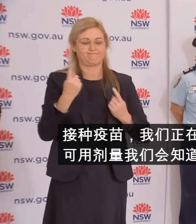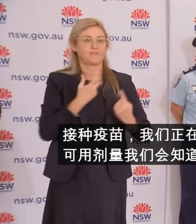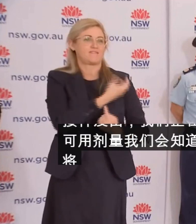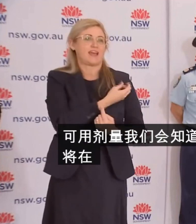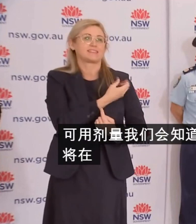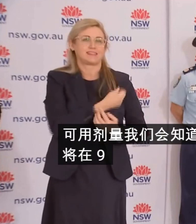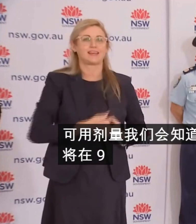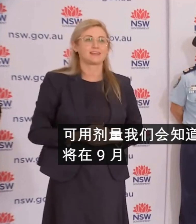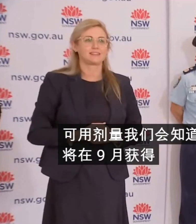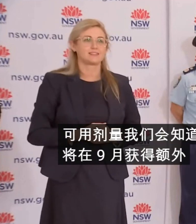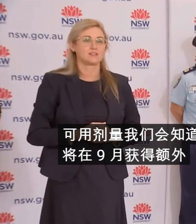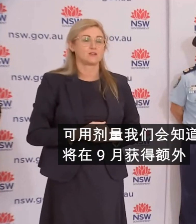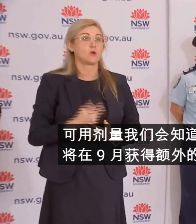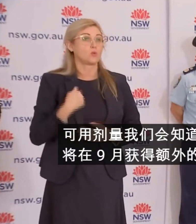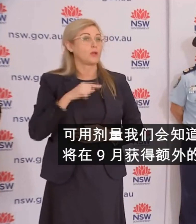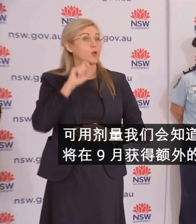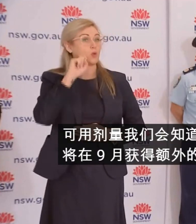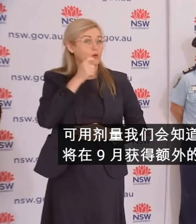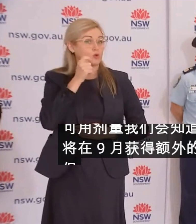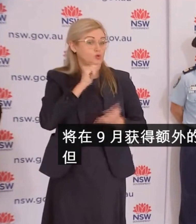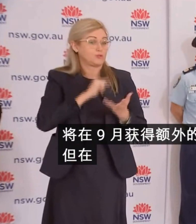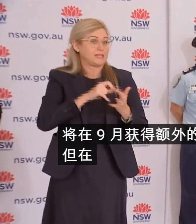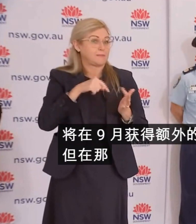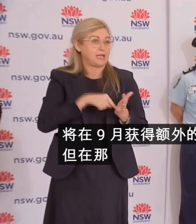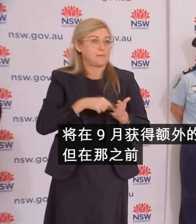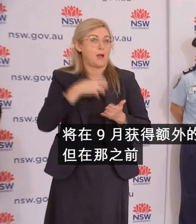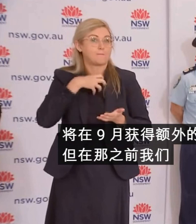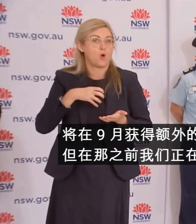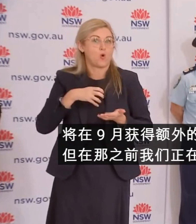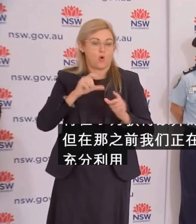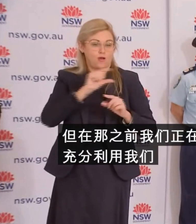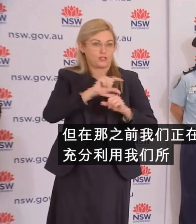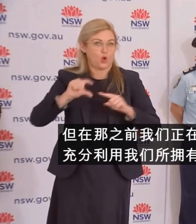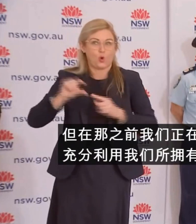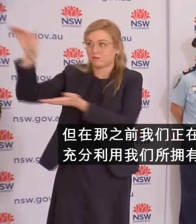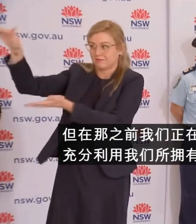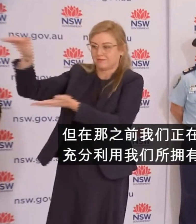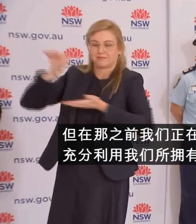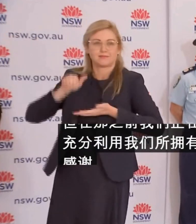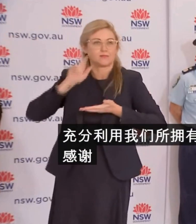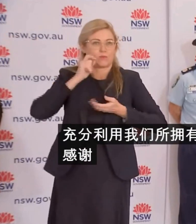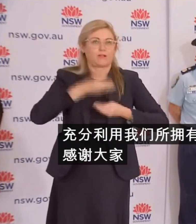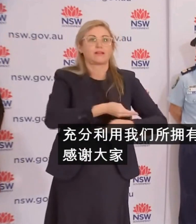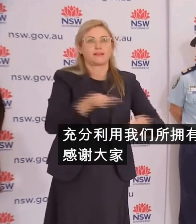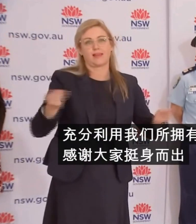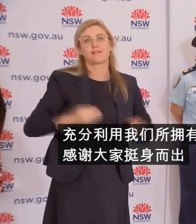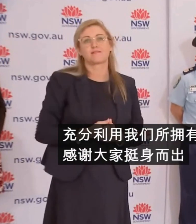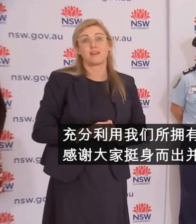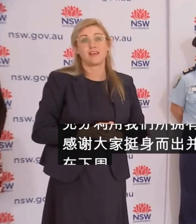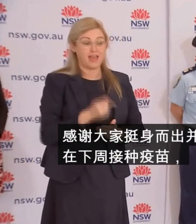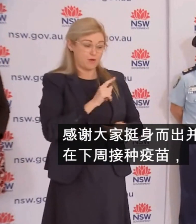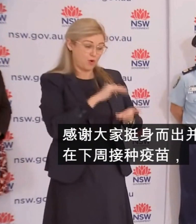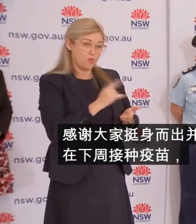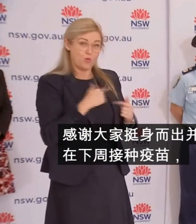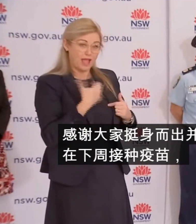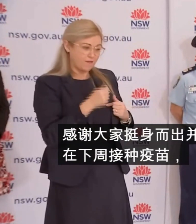available. We'll know we'll be getting extra vaccine in September, but until that time we're making the best of what we have, and I just want to thank everybody for coming forward